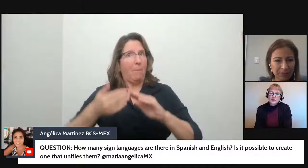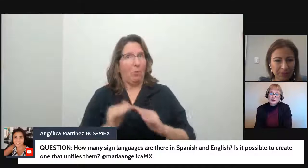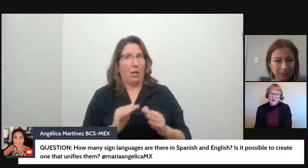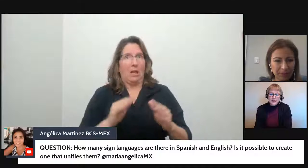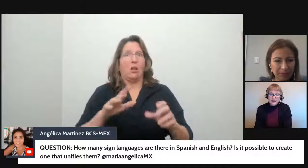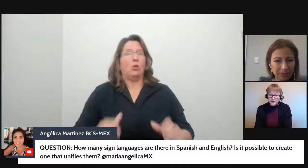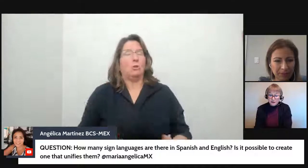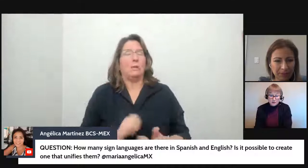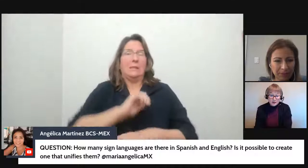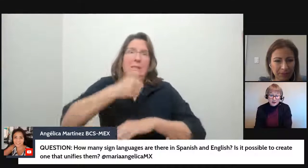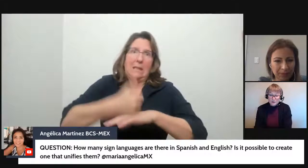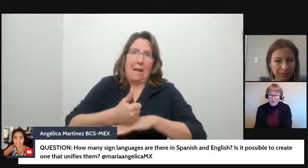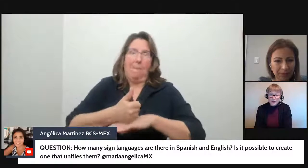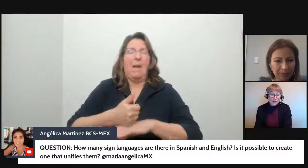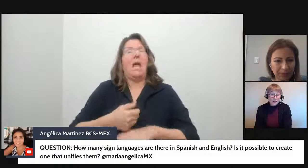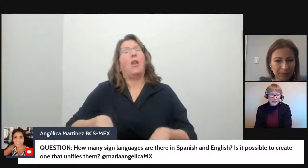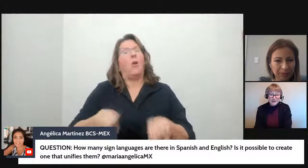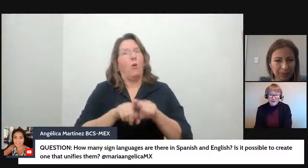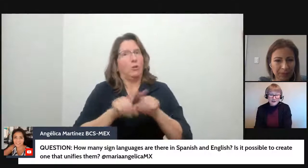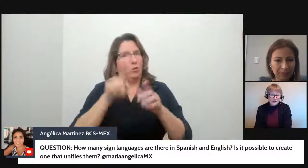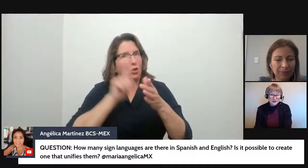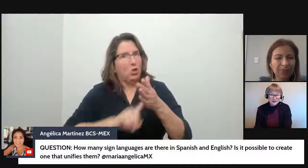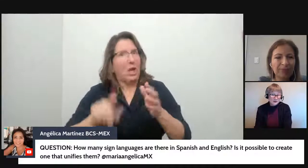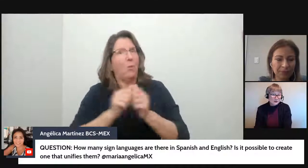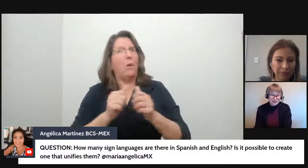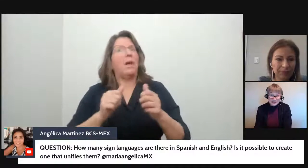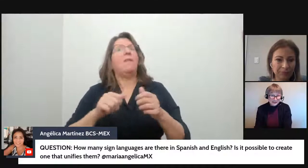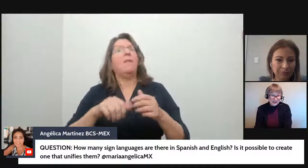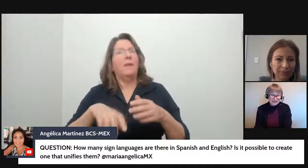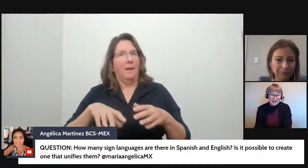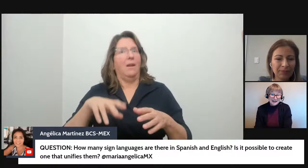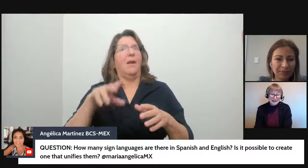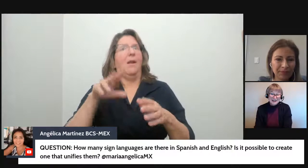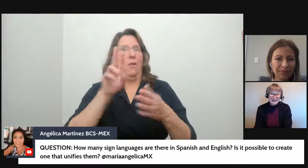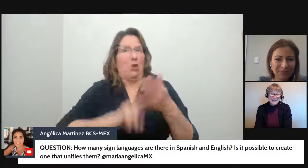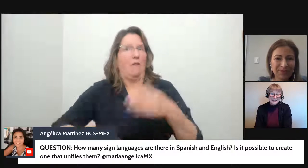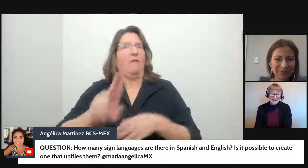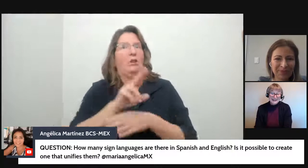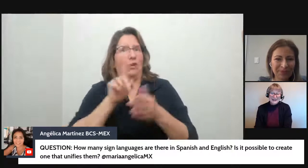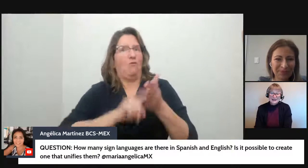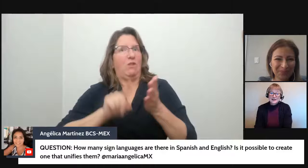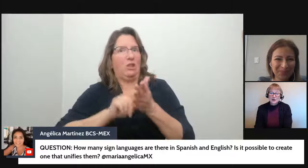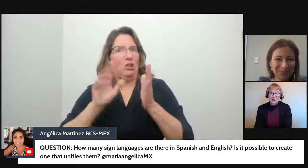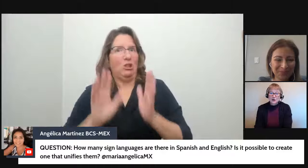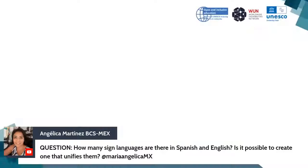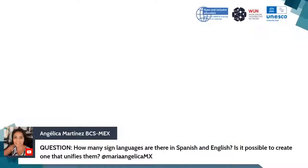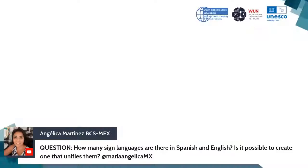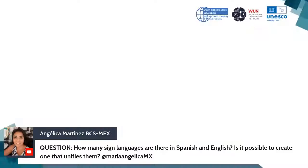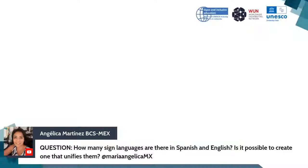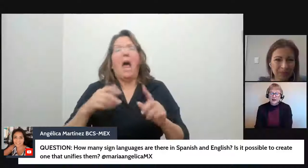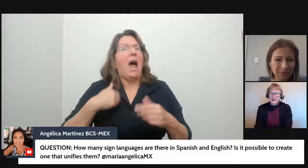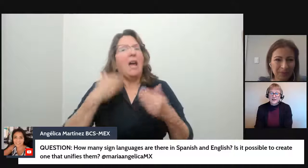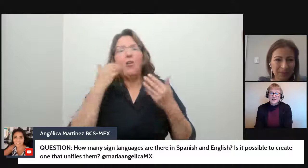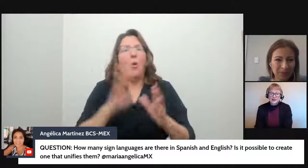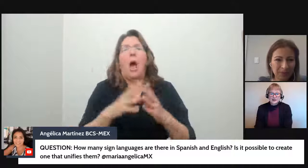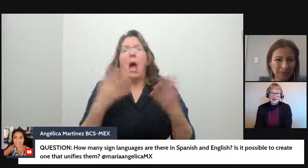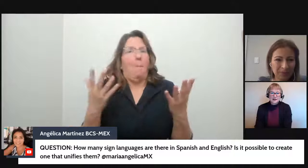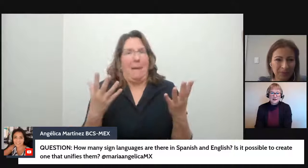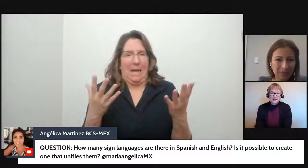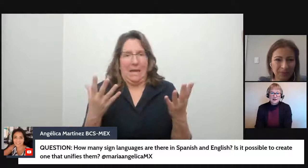users want to unify? Do you want to unify your language into English, right? So